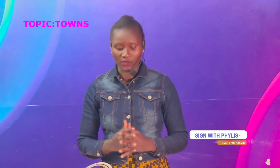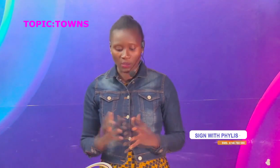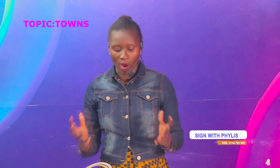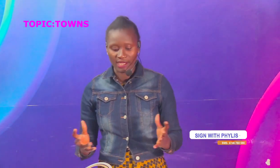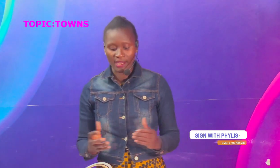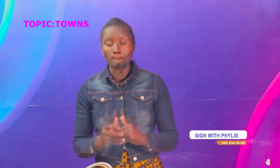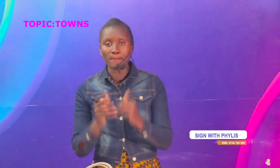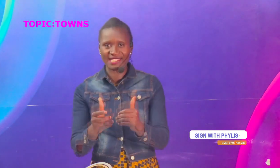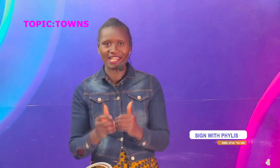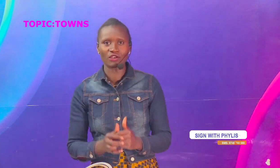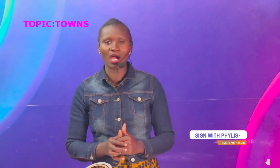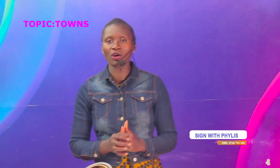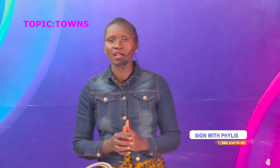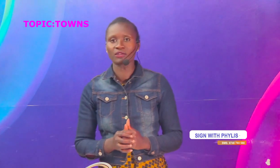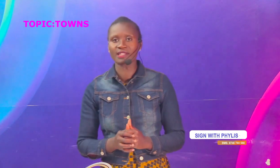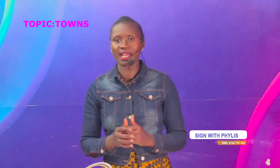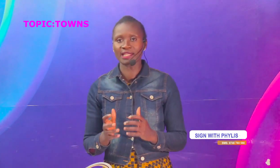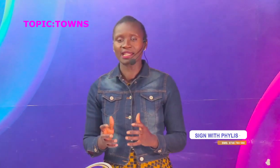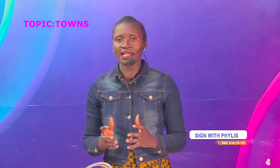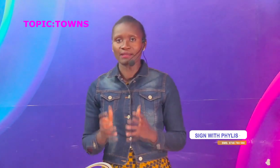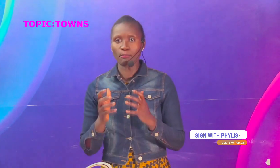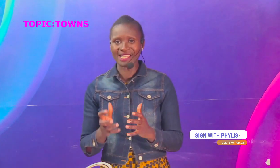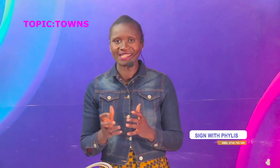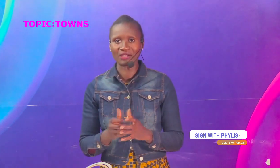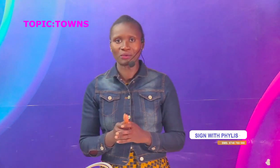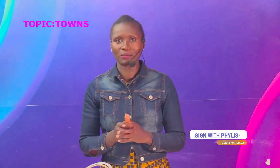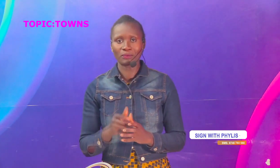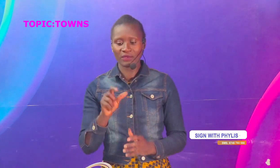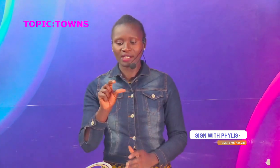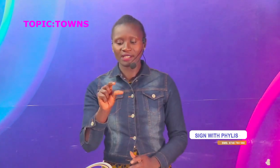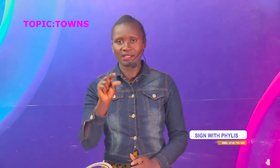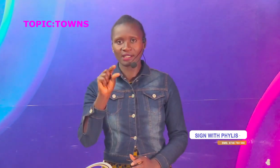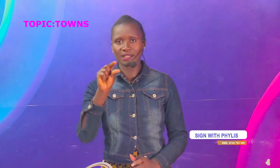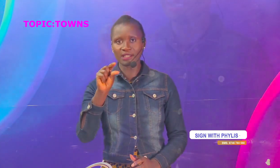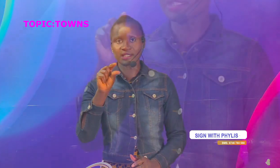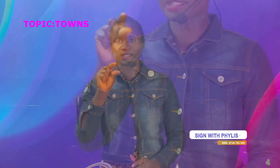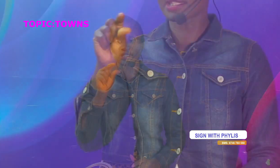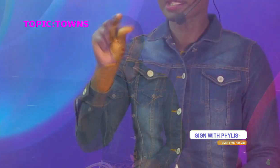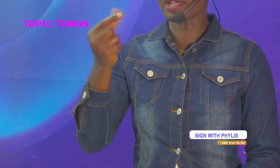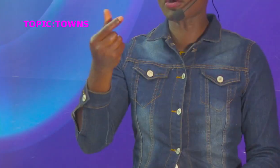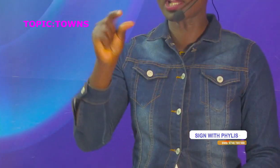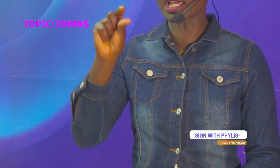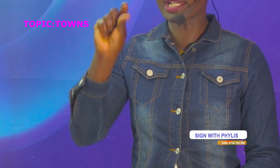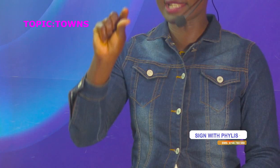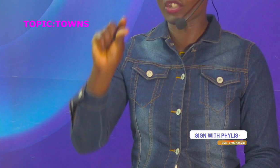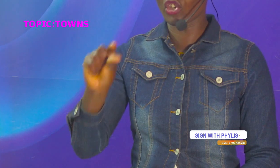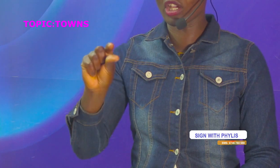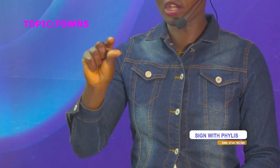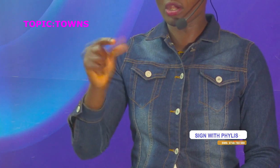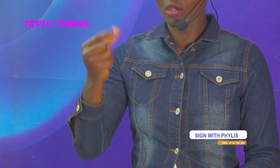word Maseno. How can we sign Maseno? This is somehow like letter G. You just